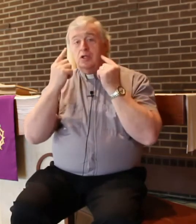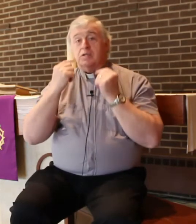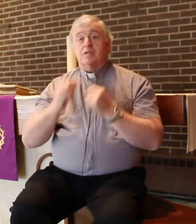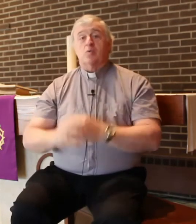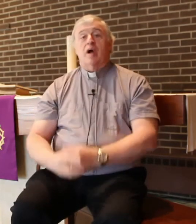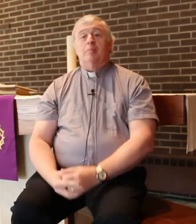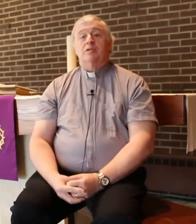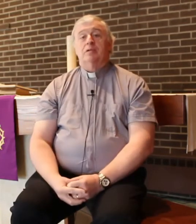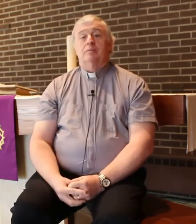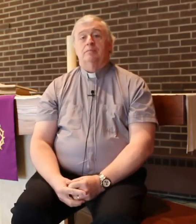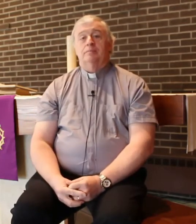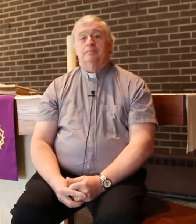Jesus wept.